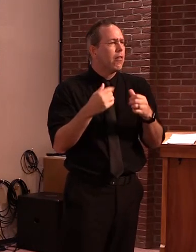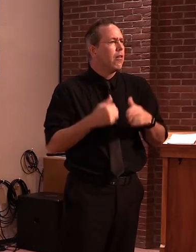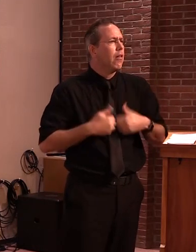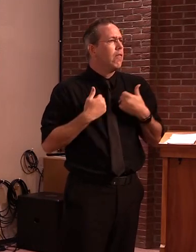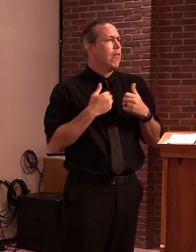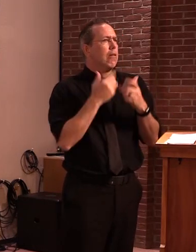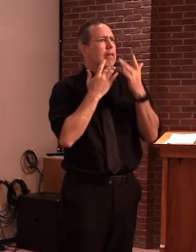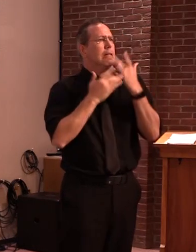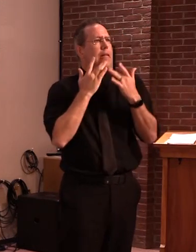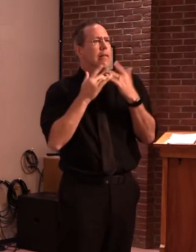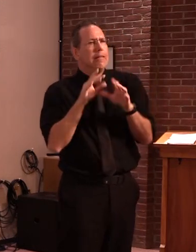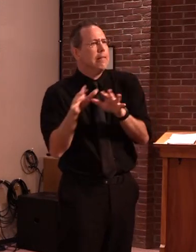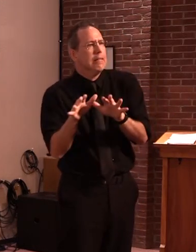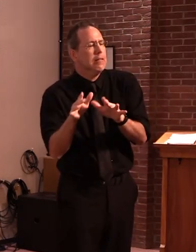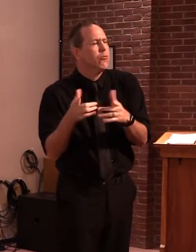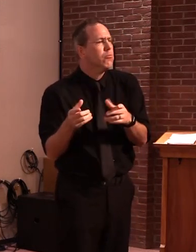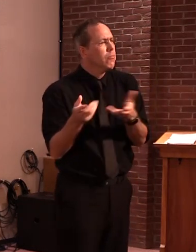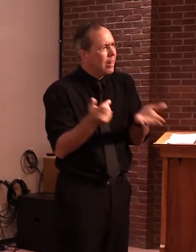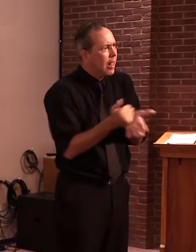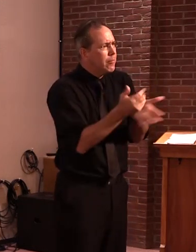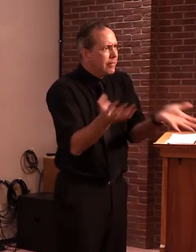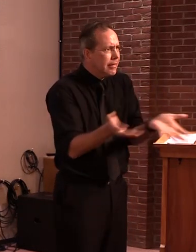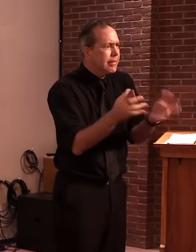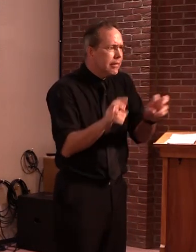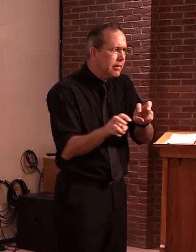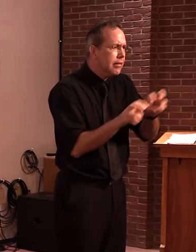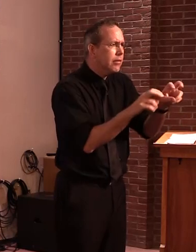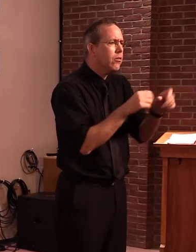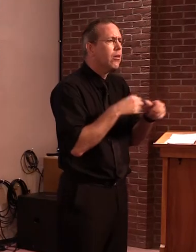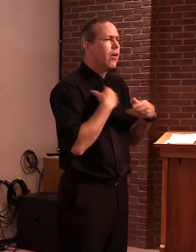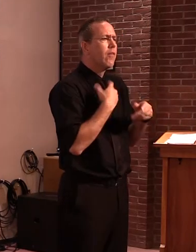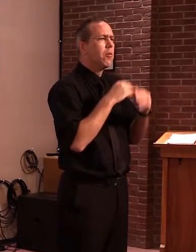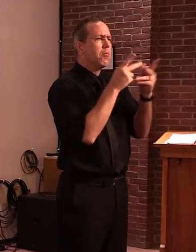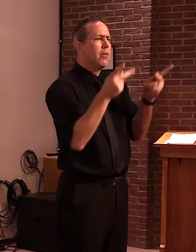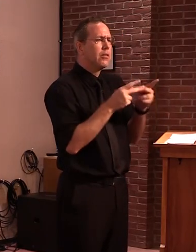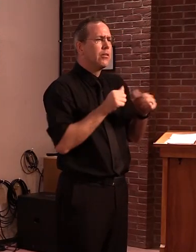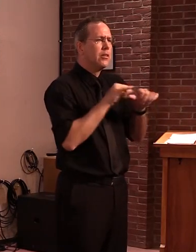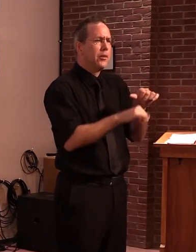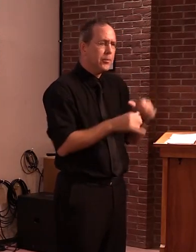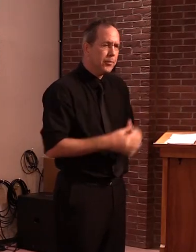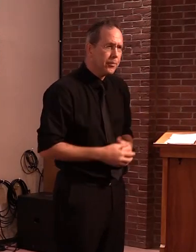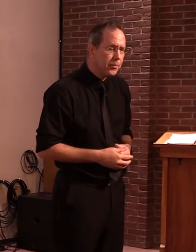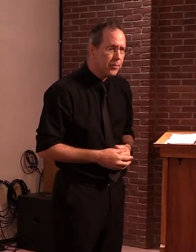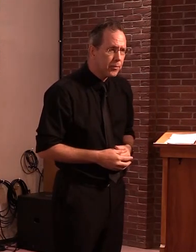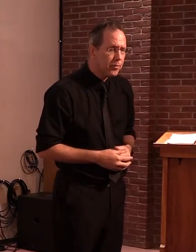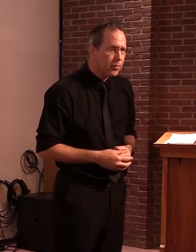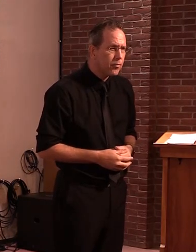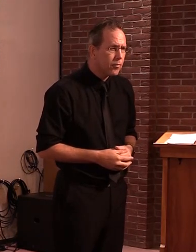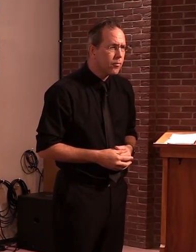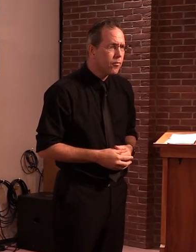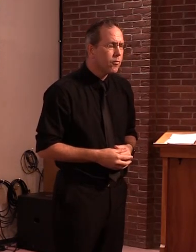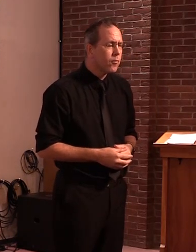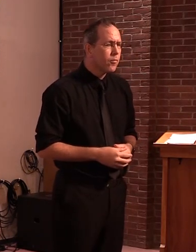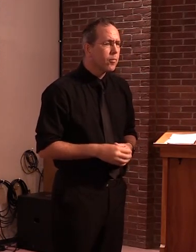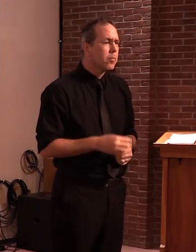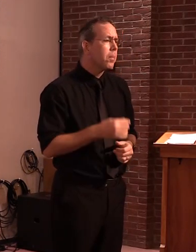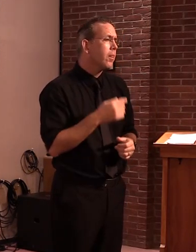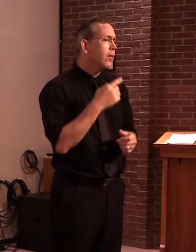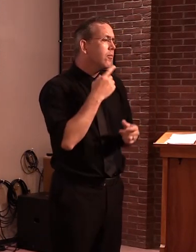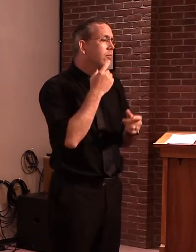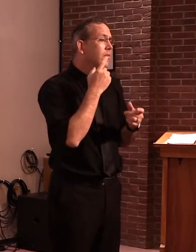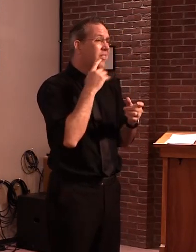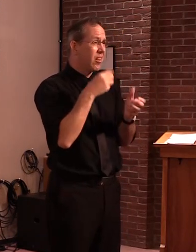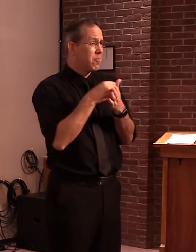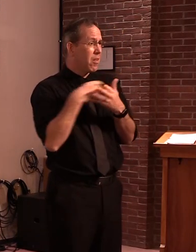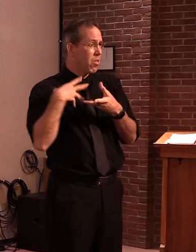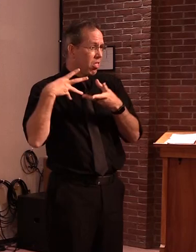motel-hotel system. As I've said before, and as I just want to reiterate, this is not a permanent solution. It's not